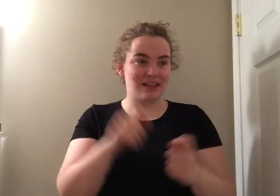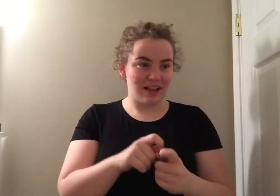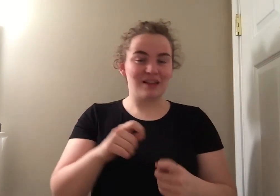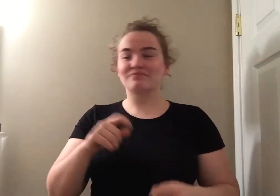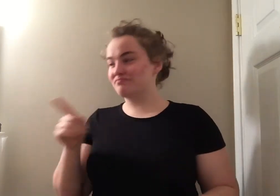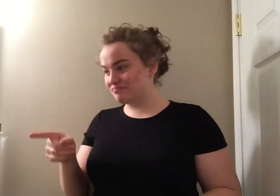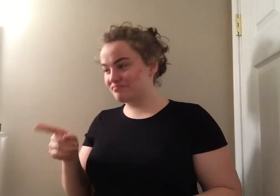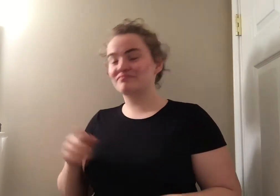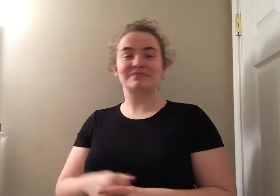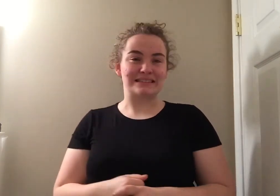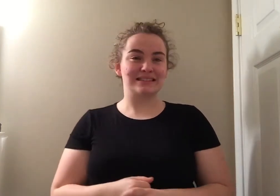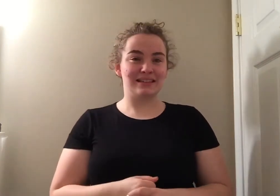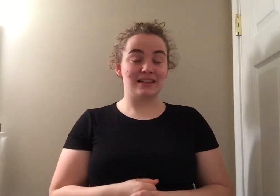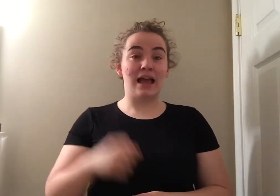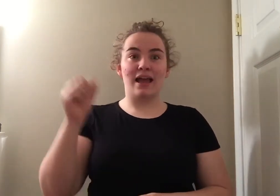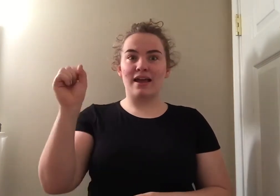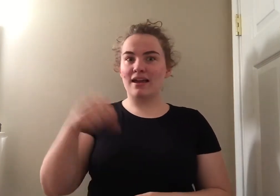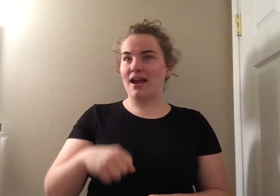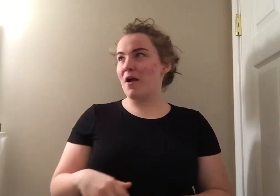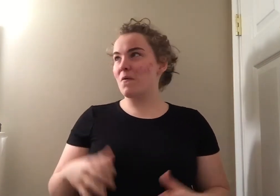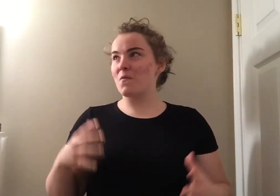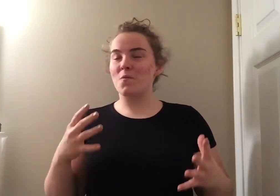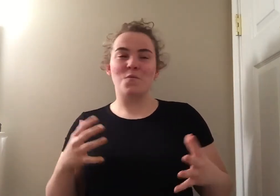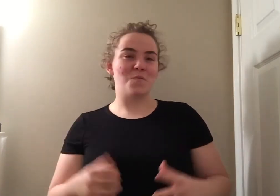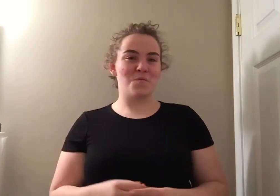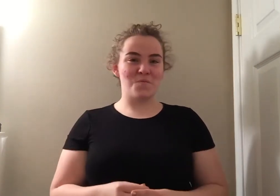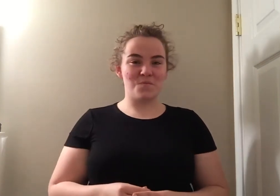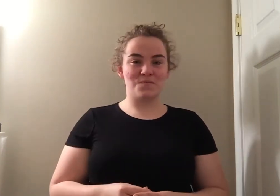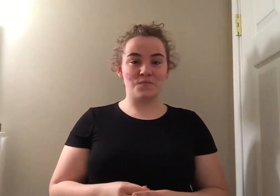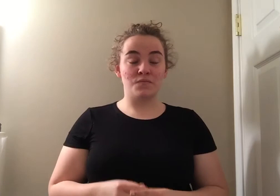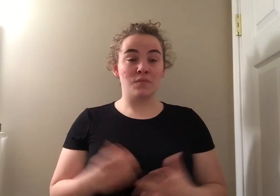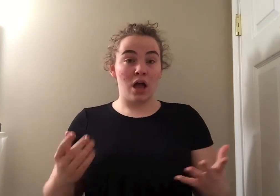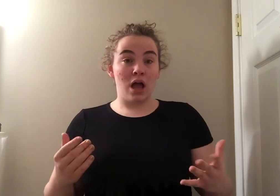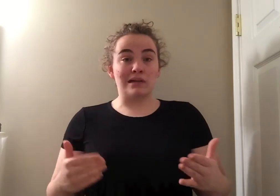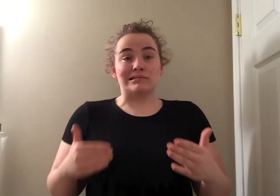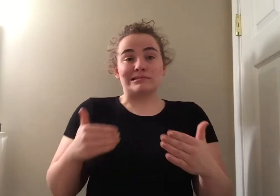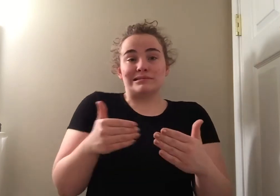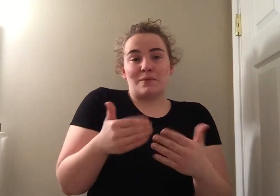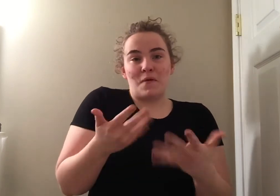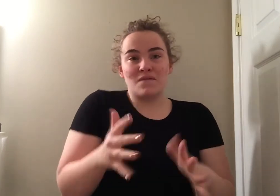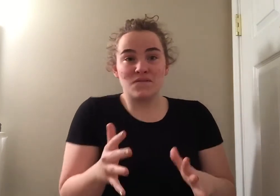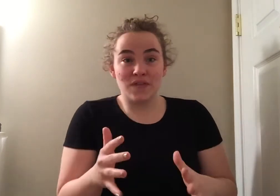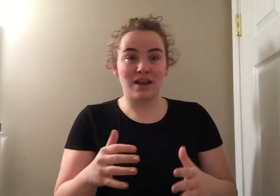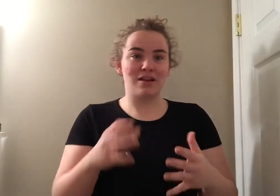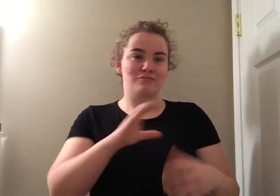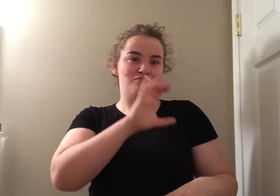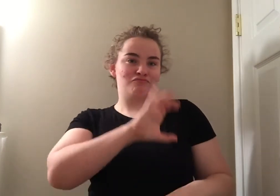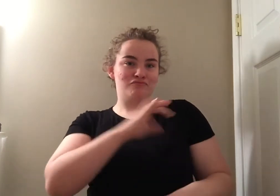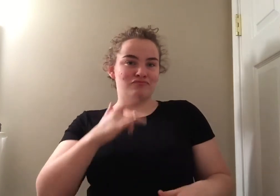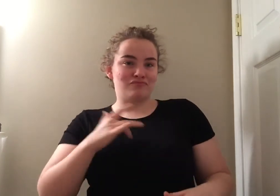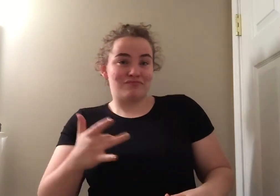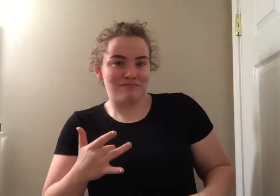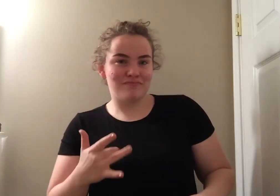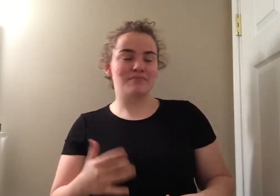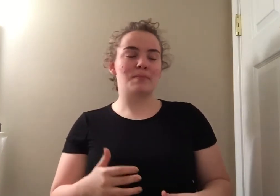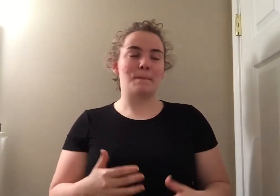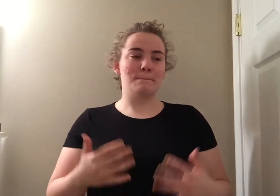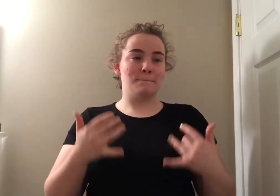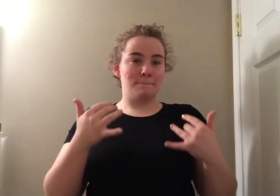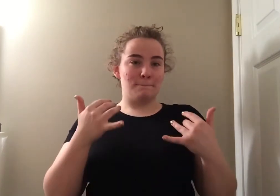and I can't wait to get that. But we're going to finish out strong with character traits. It's a super fun activity. We started it earlier on in the day. We prepped our